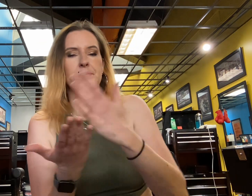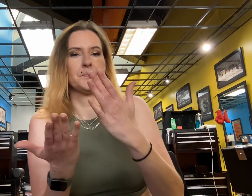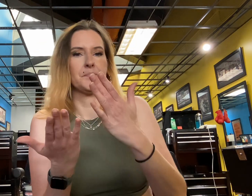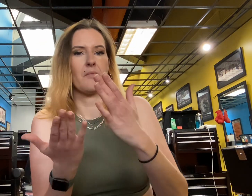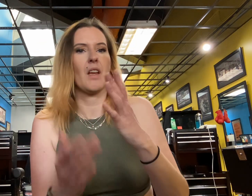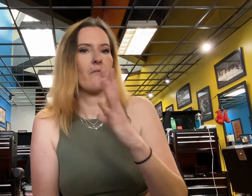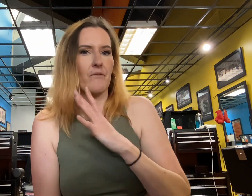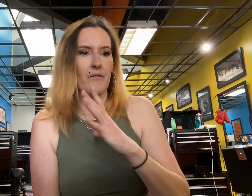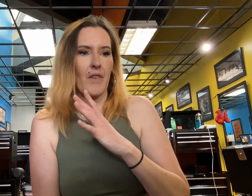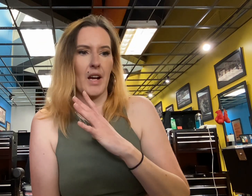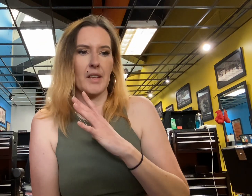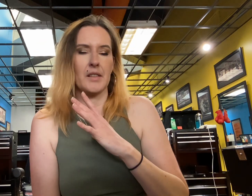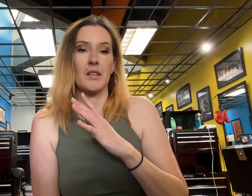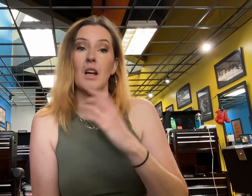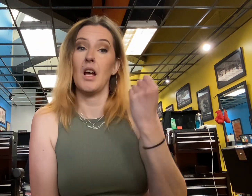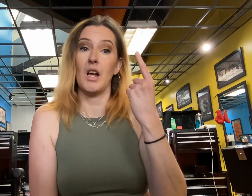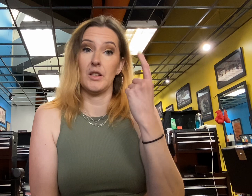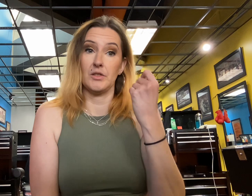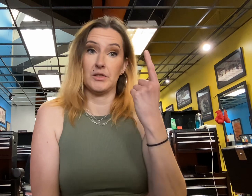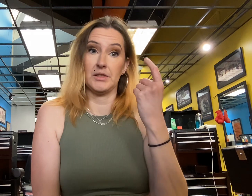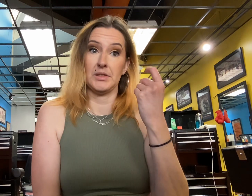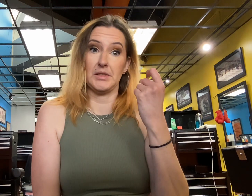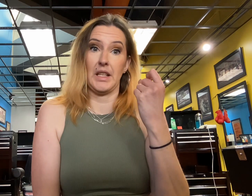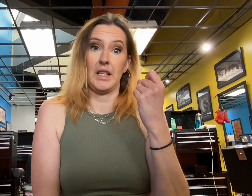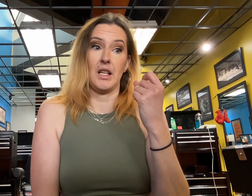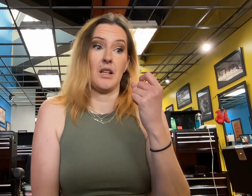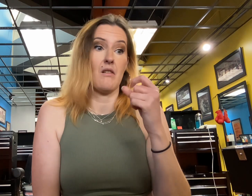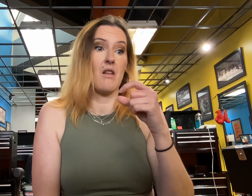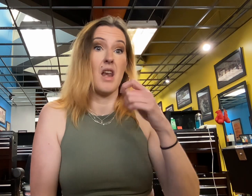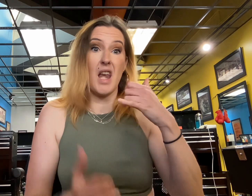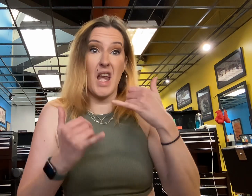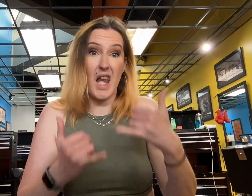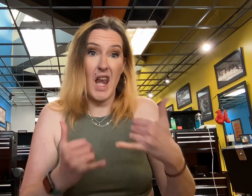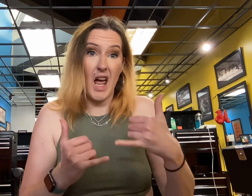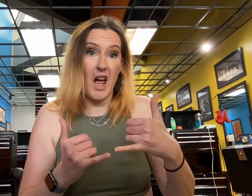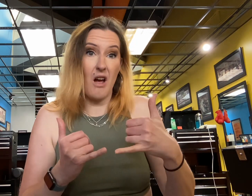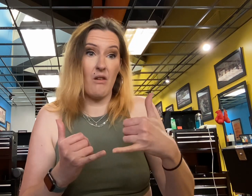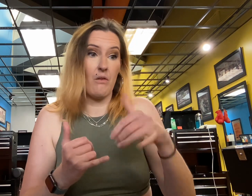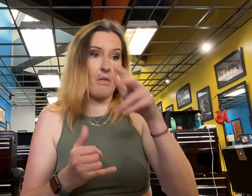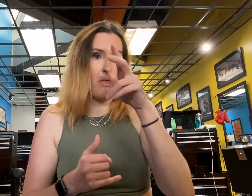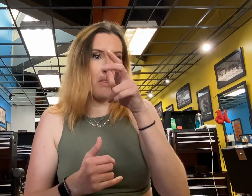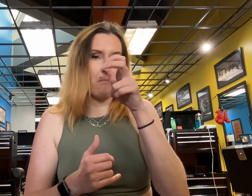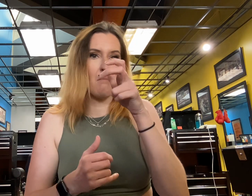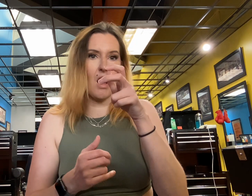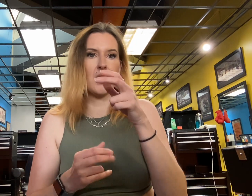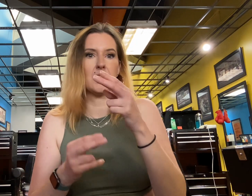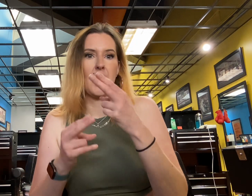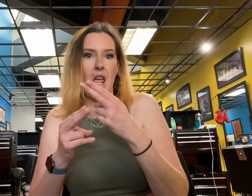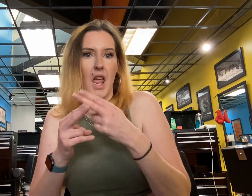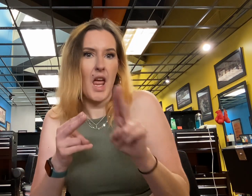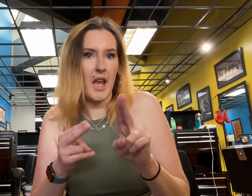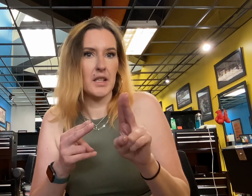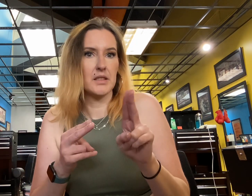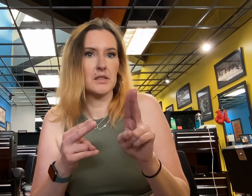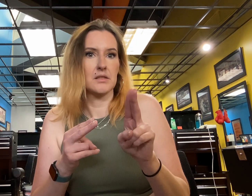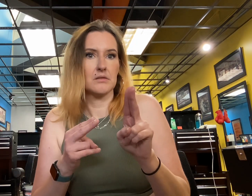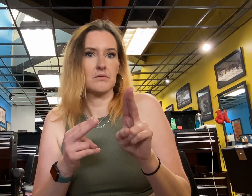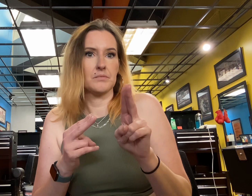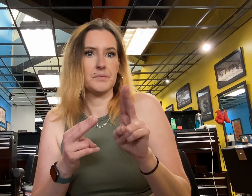like literally right now, they're laying eggs on any flat surface that they can. And they will overwinter and then